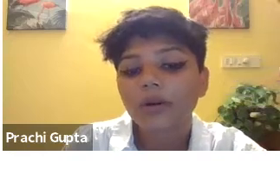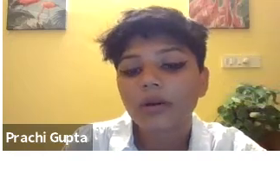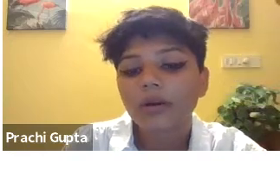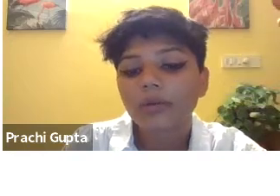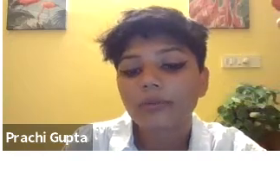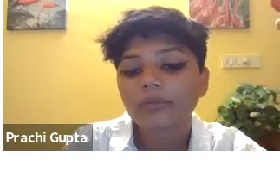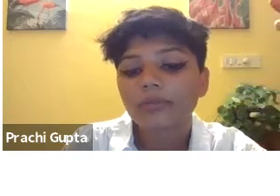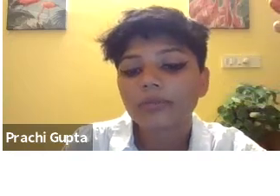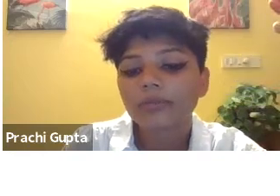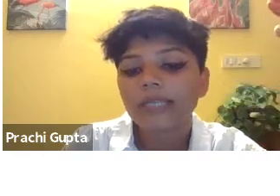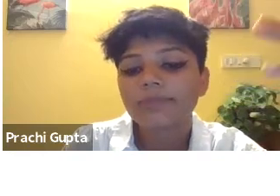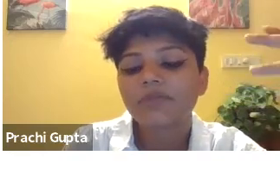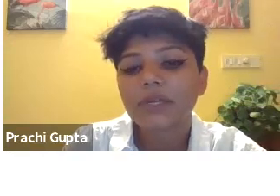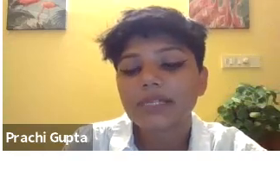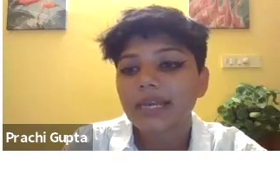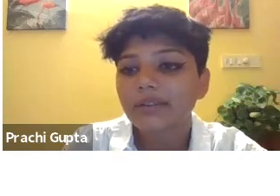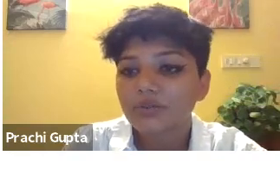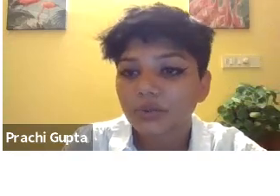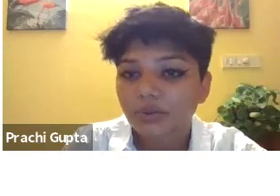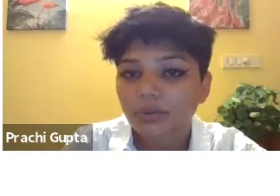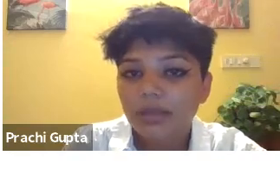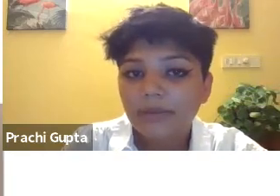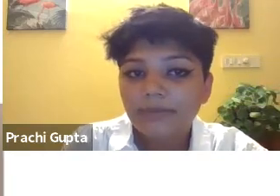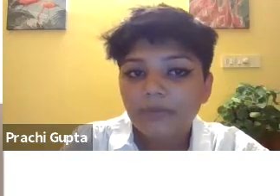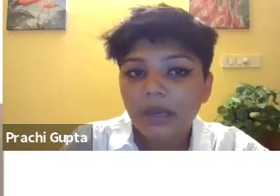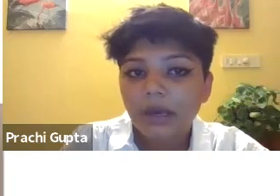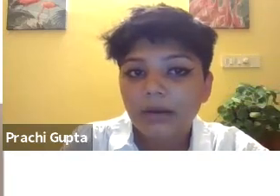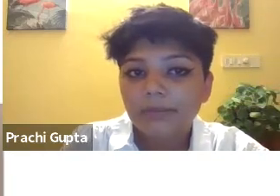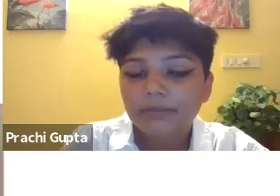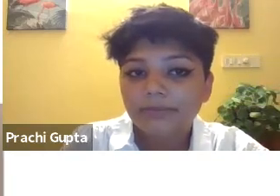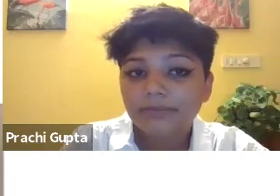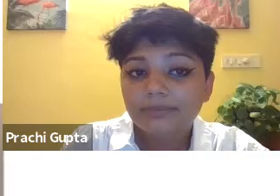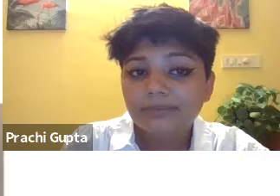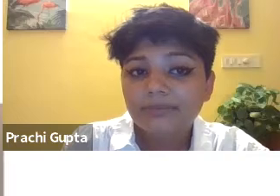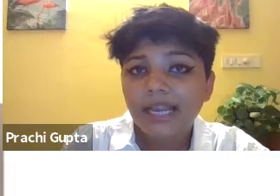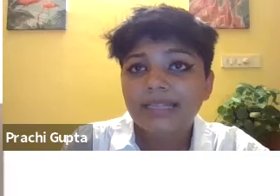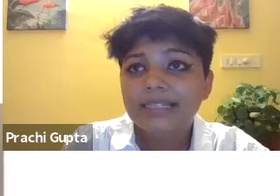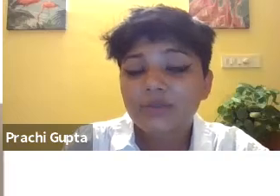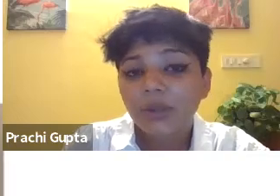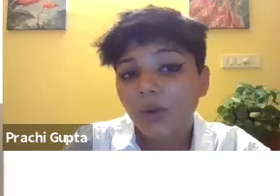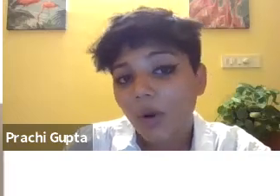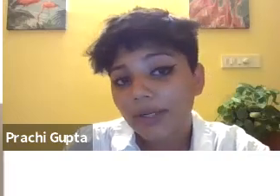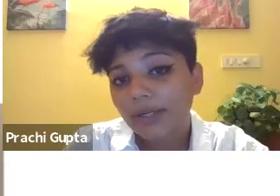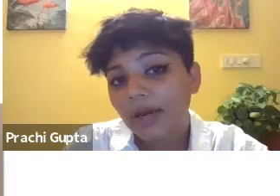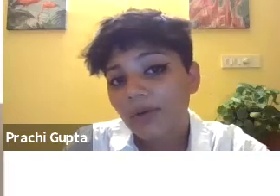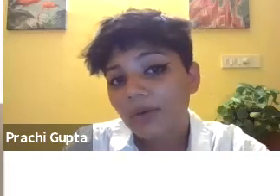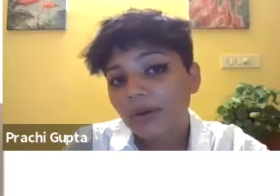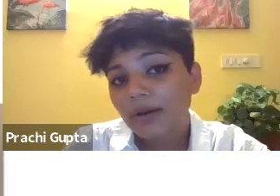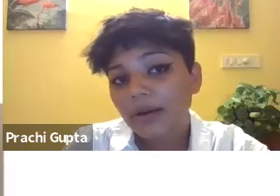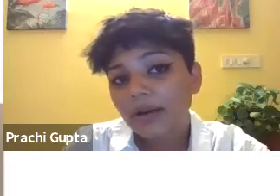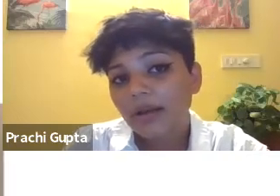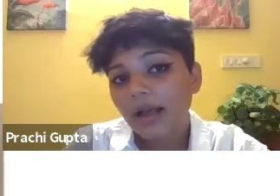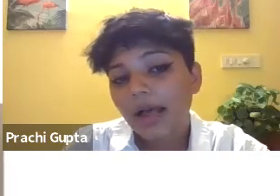more types of events inside the studio. Um, and this is going on.